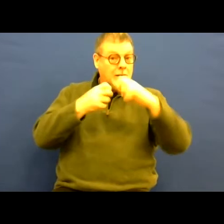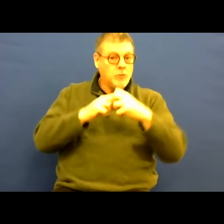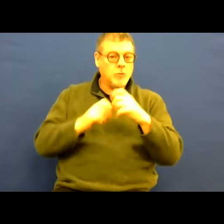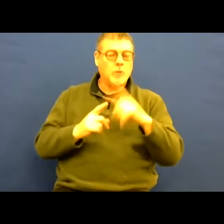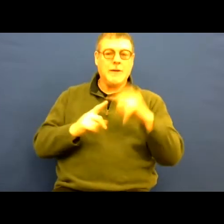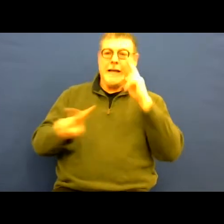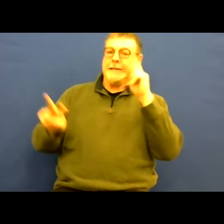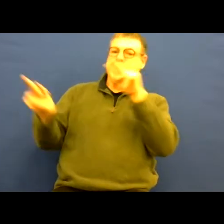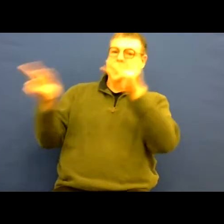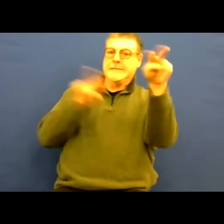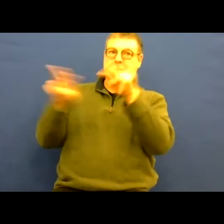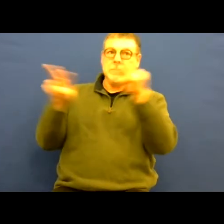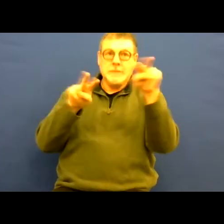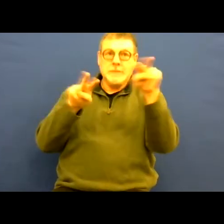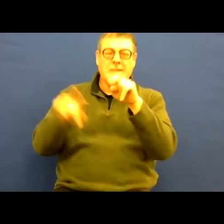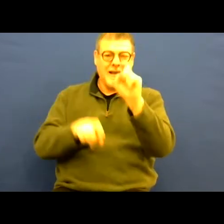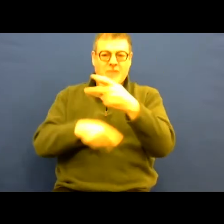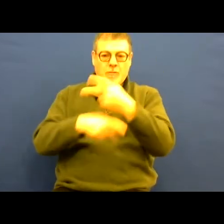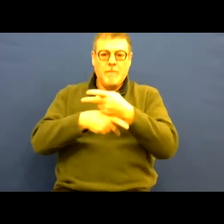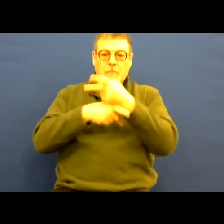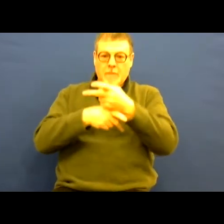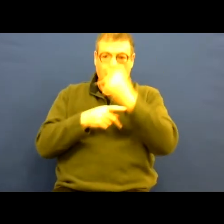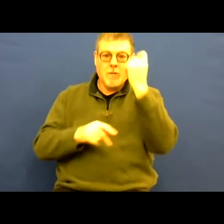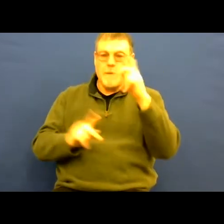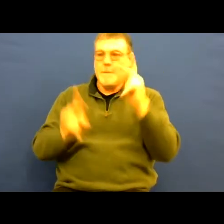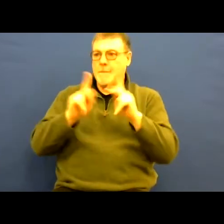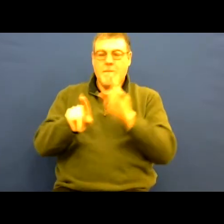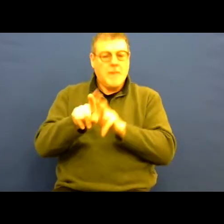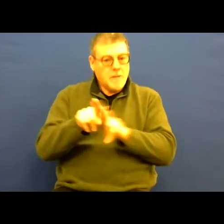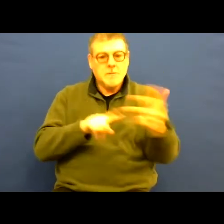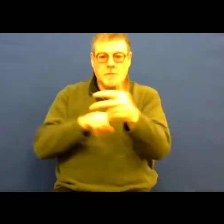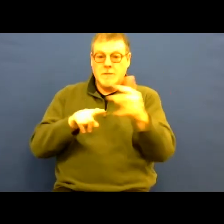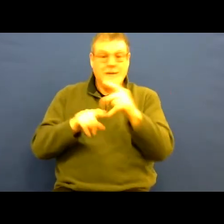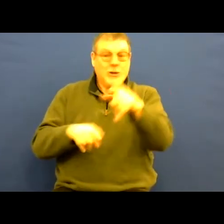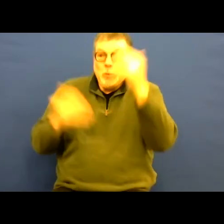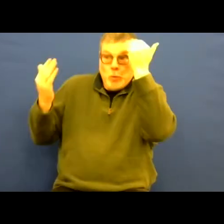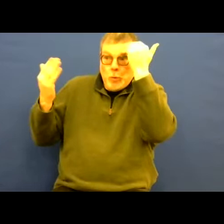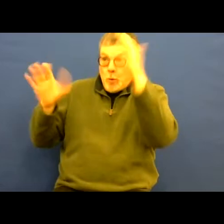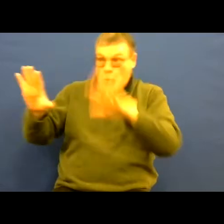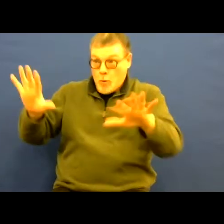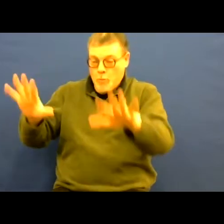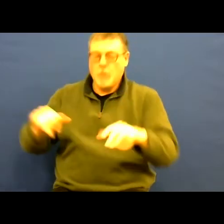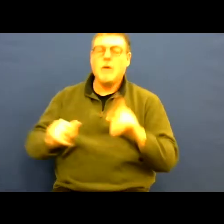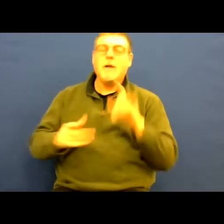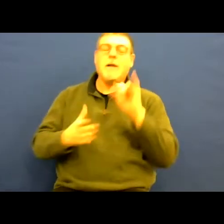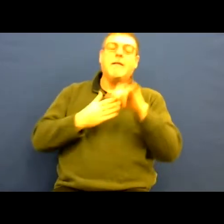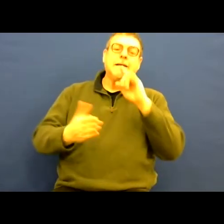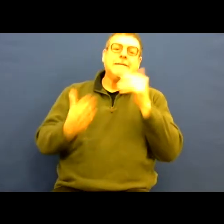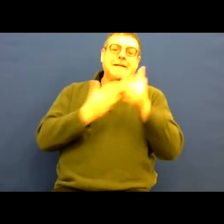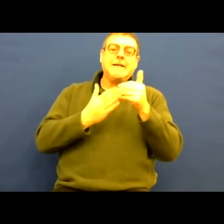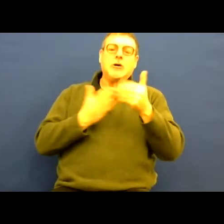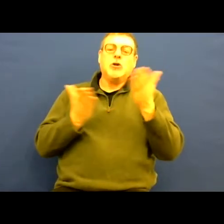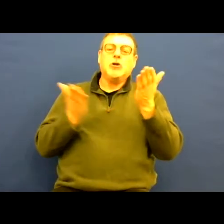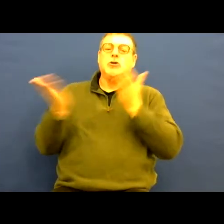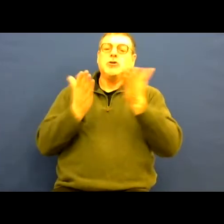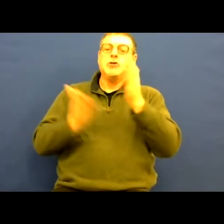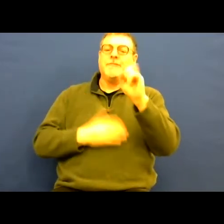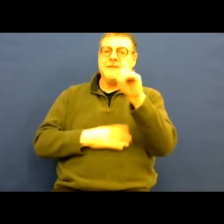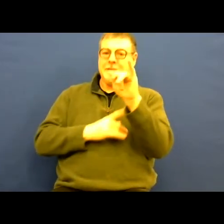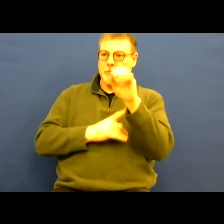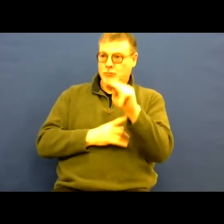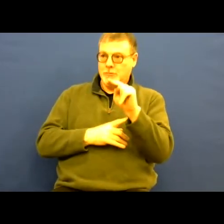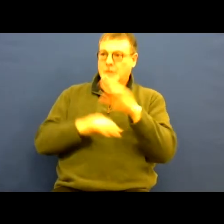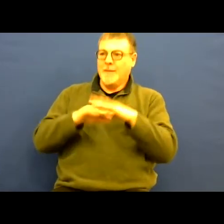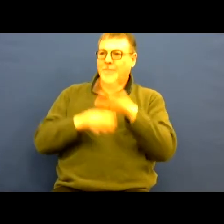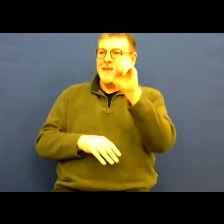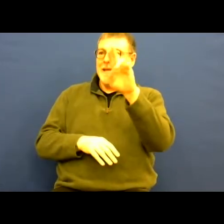lines coming in and out. You just have to be careful because people fly around that curve. For those who don't know, it's near the service station on